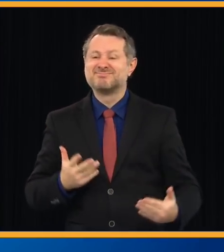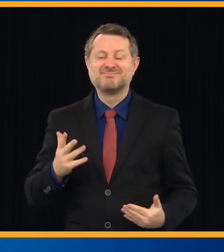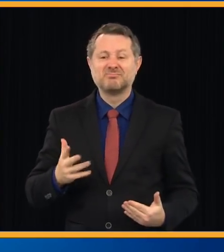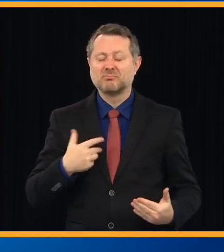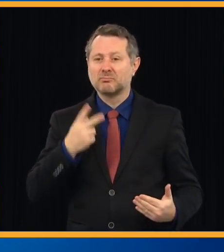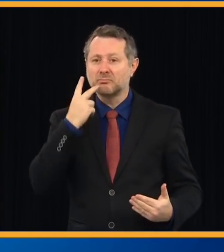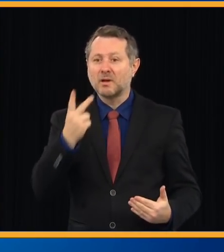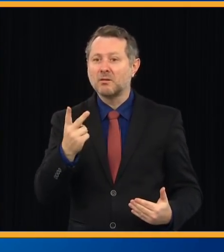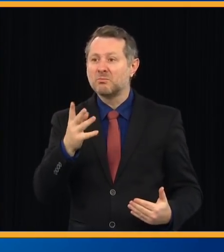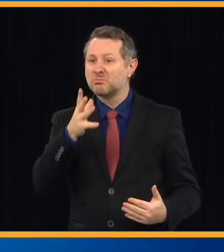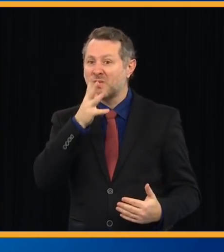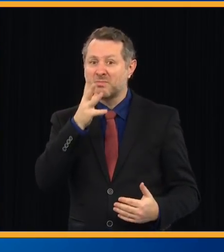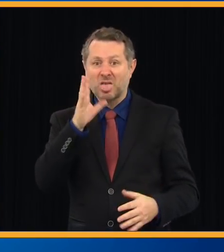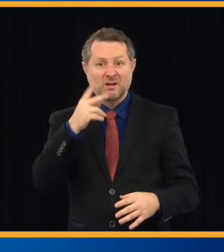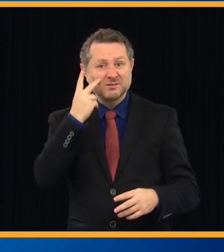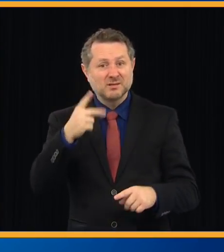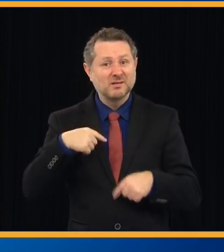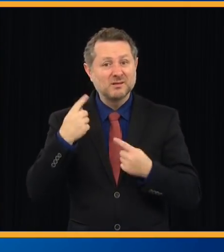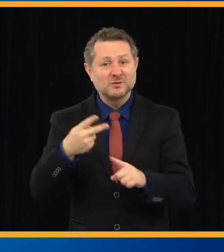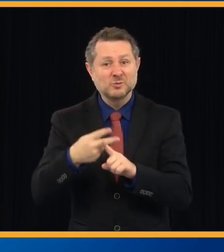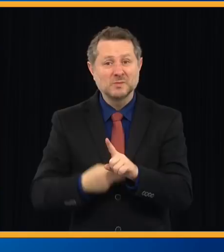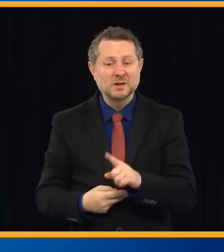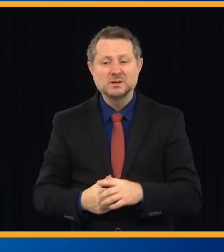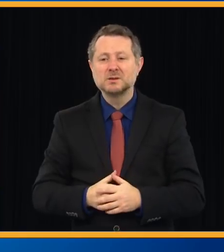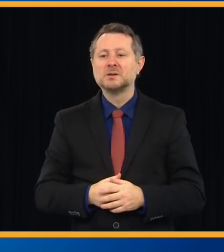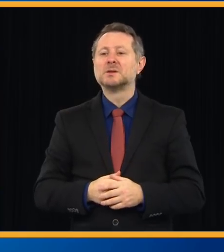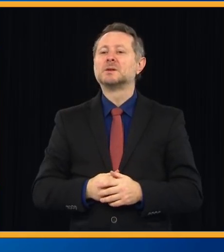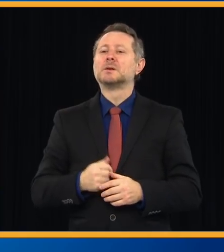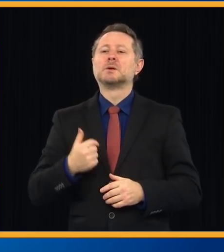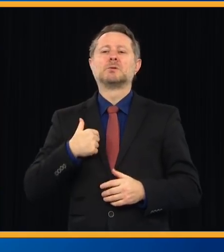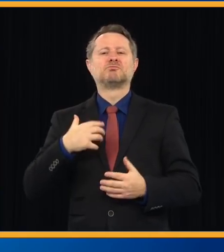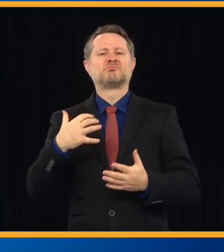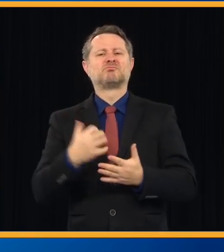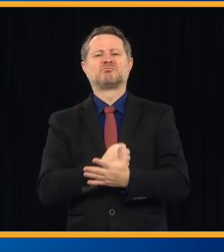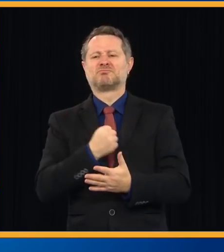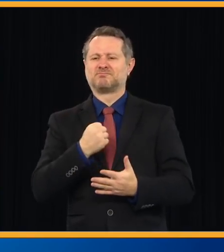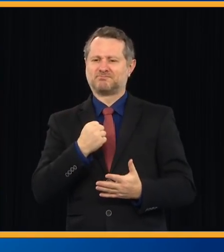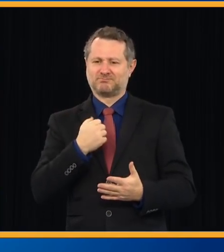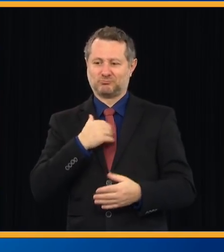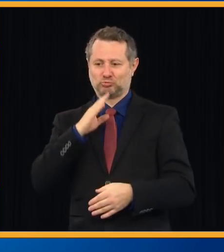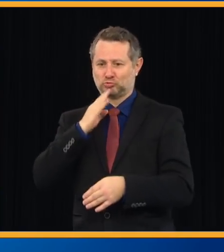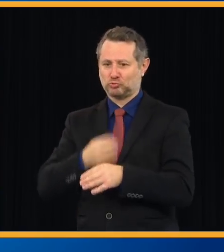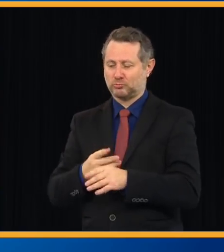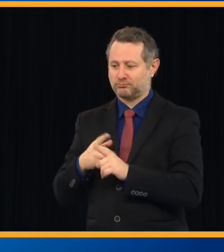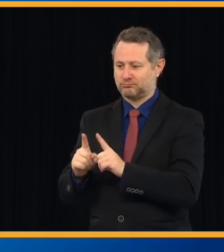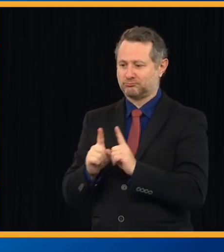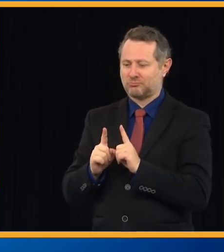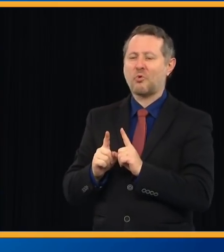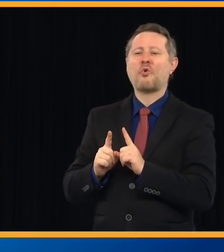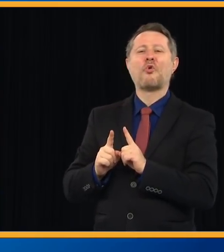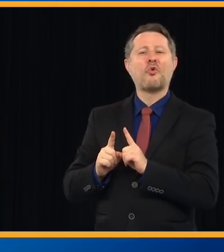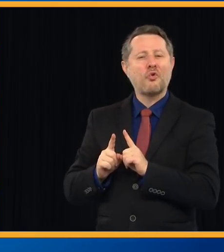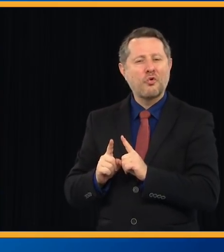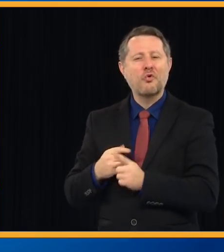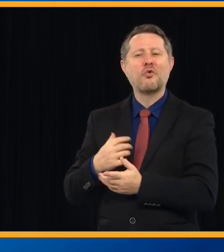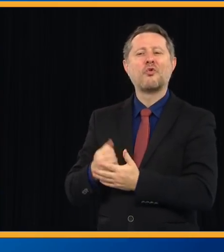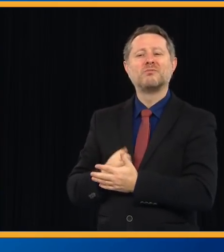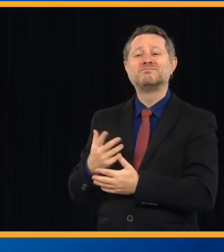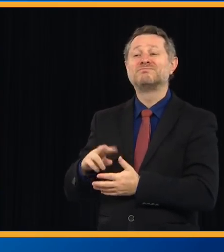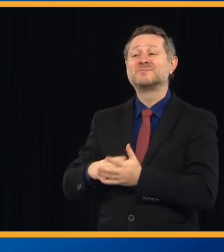months, but I have my daughter probably for a longer period of time than I'll probably